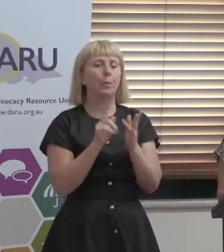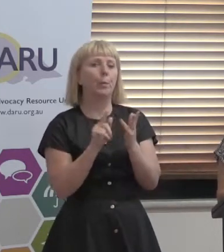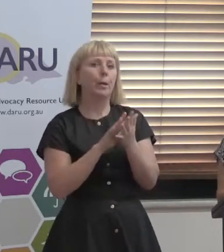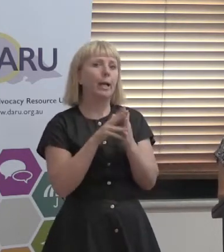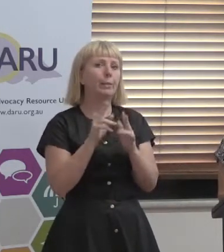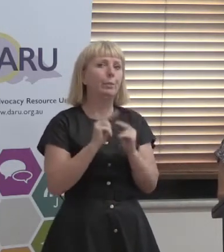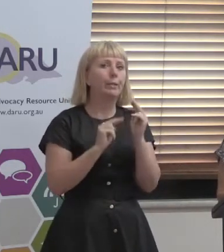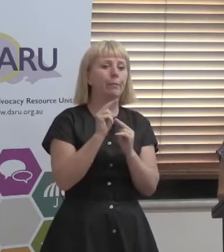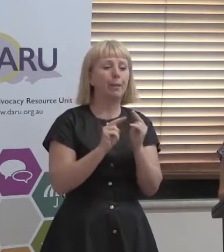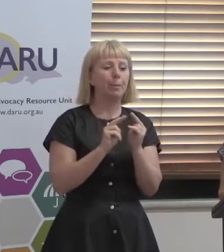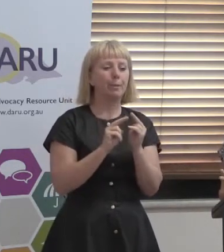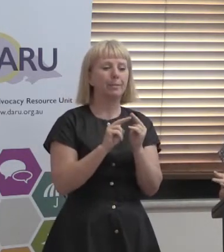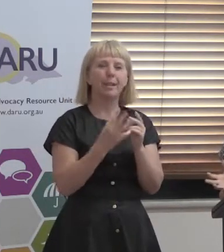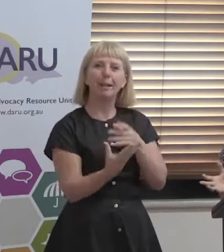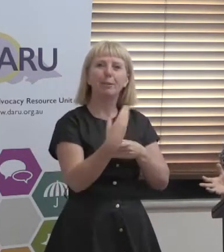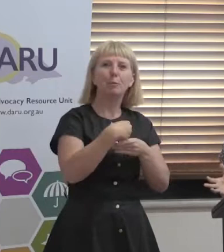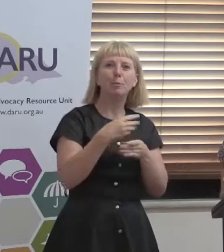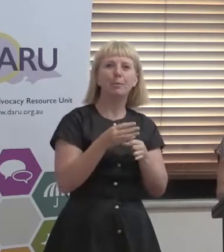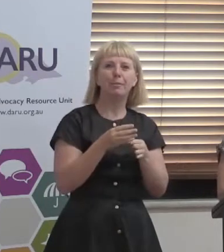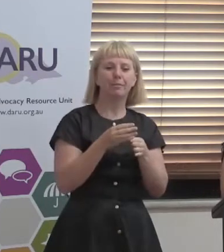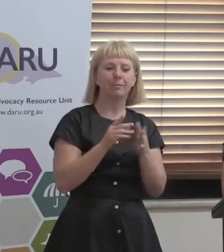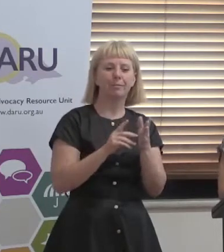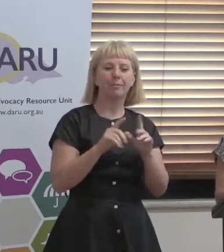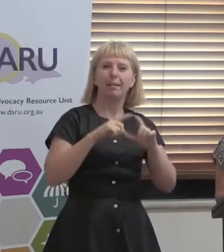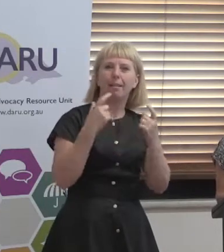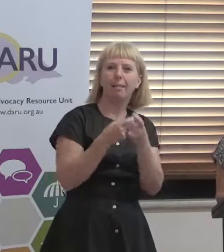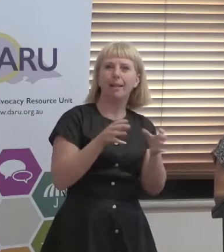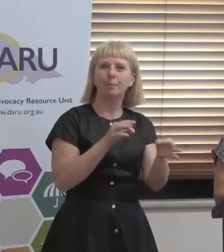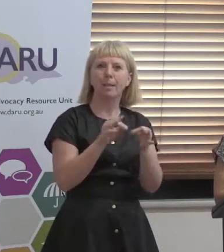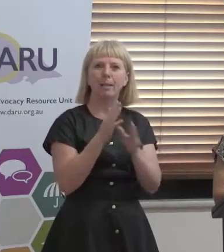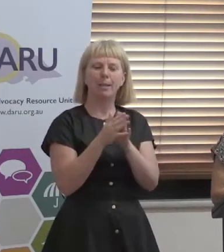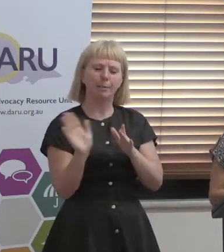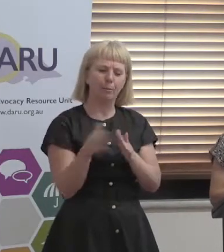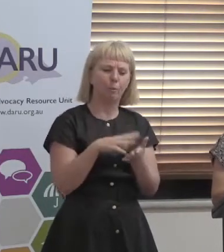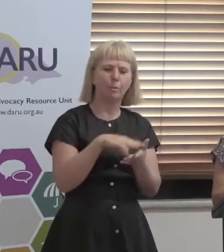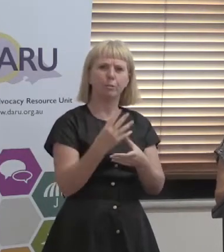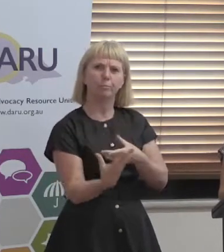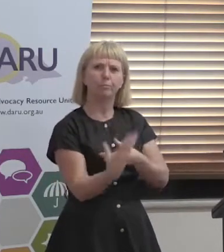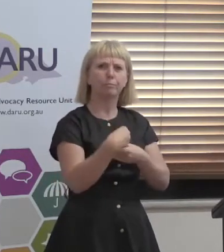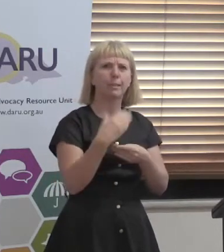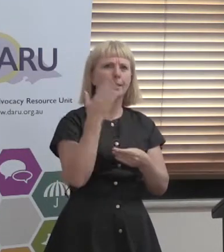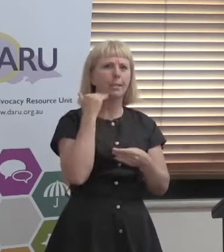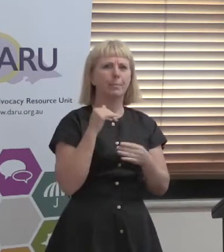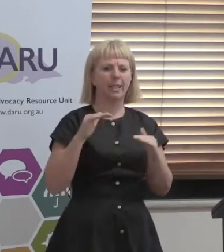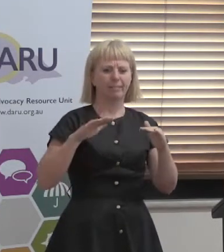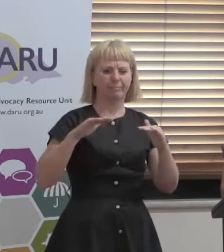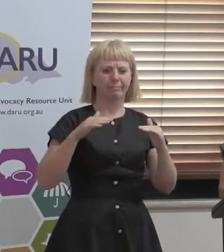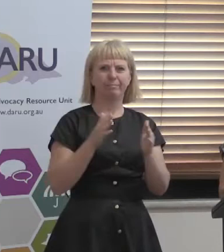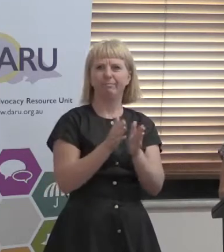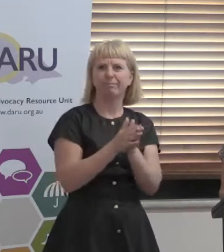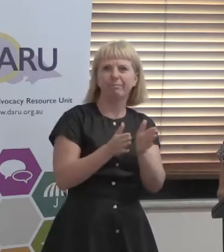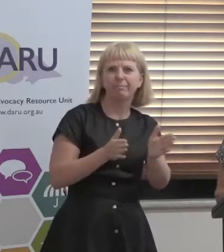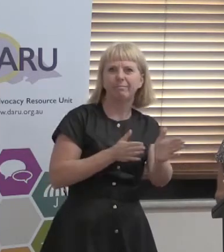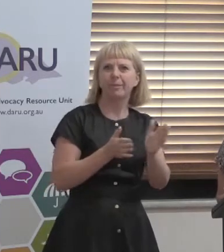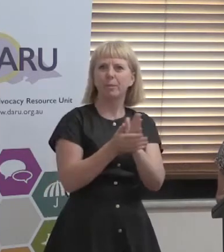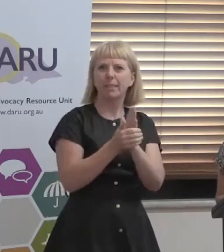develop a lesson plan that is inclusive for all your students, regardless of where they're at, in